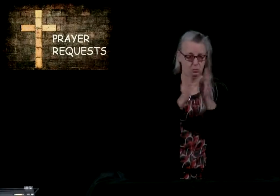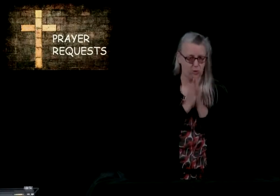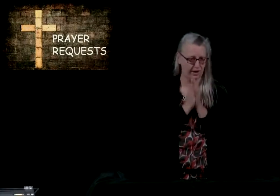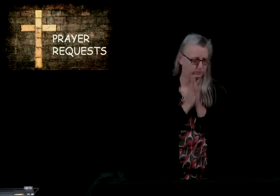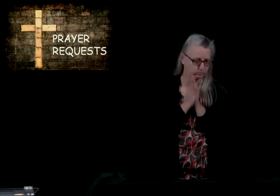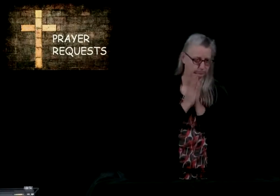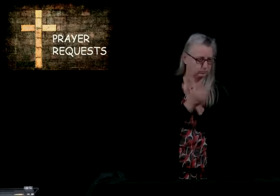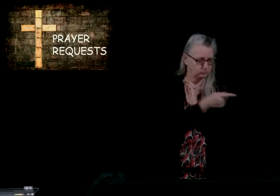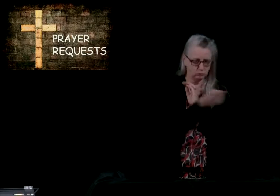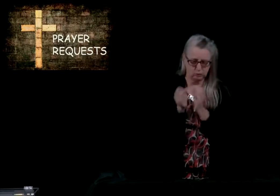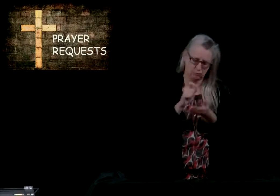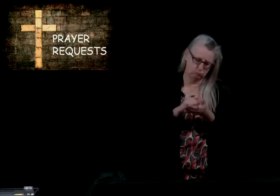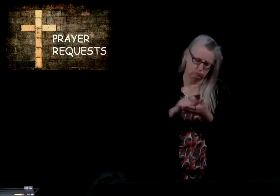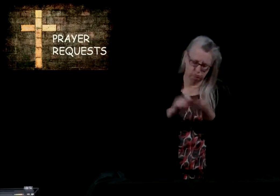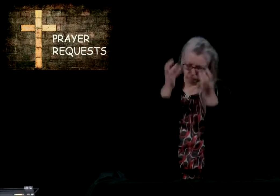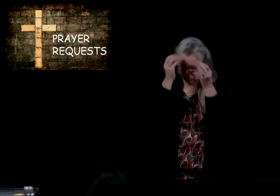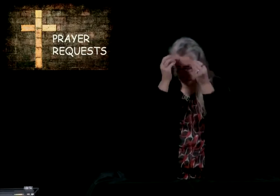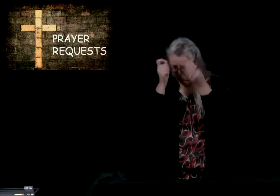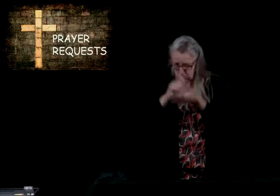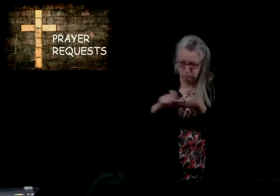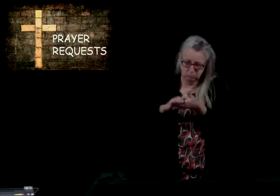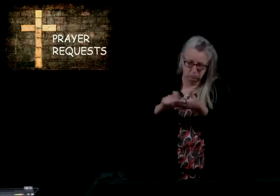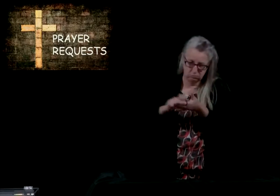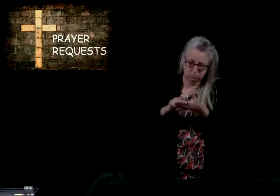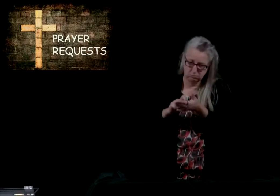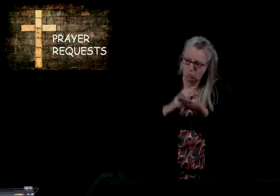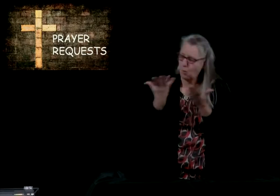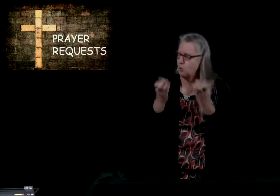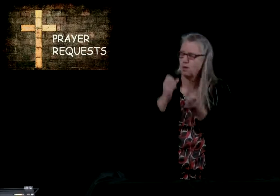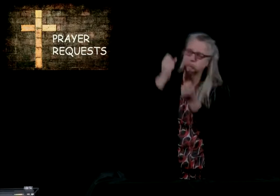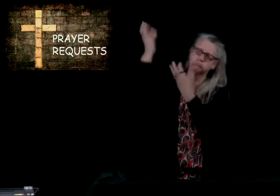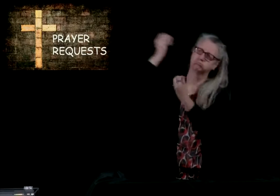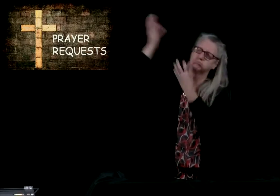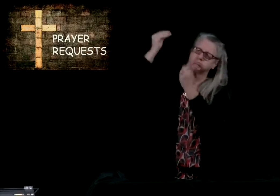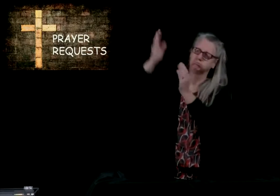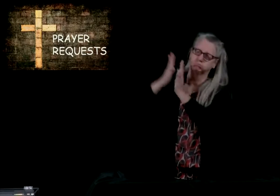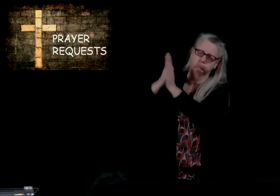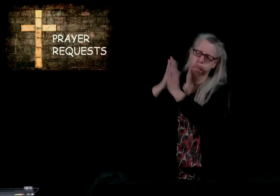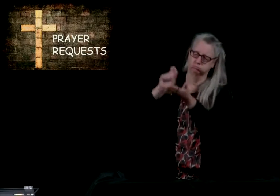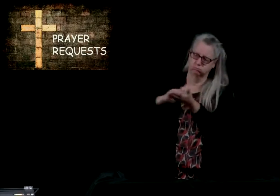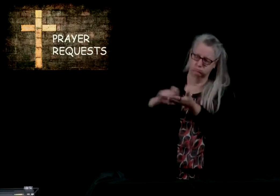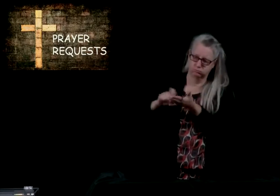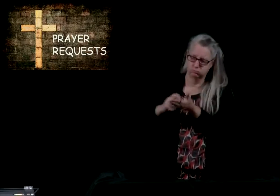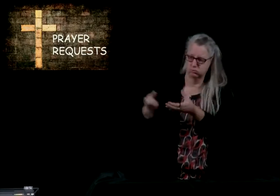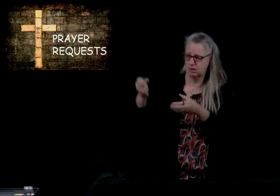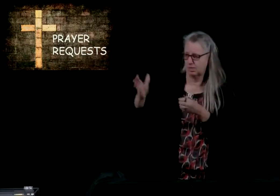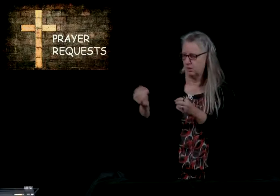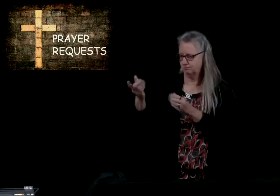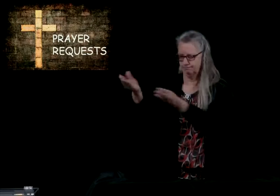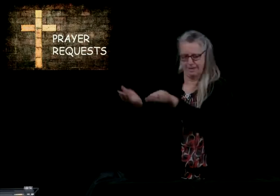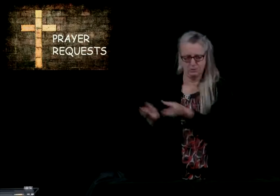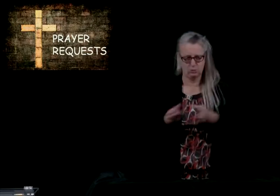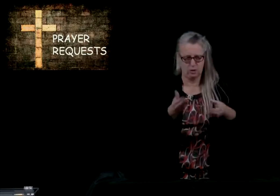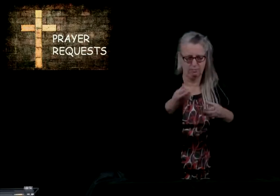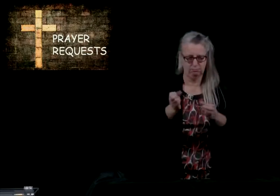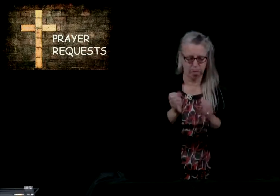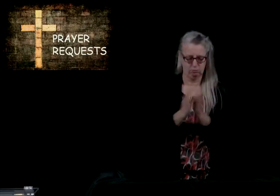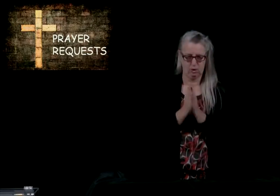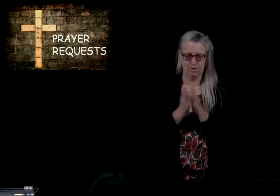Okay, now, this will be a time for you to think about if you have any prayer requests. You can write them down, and we'll pass